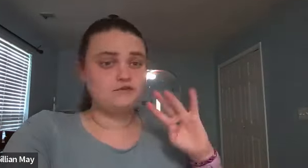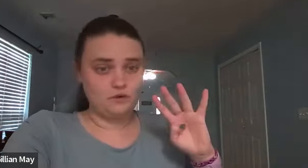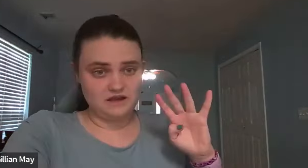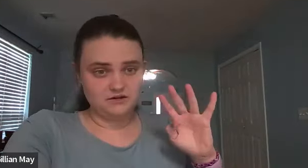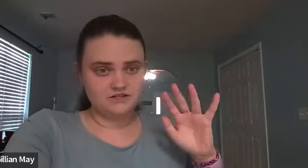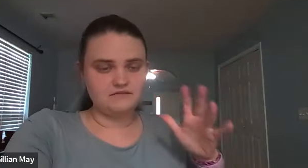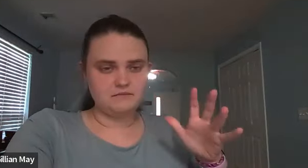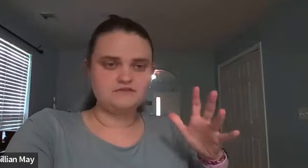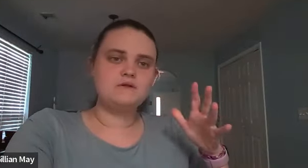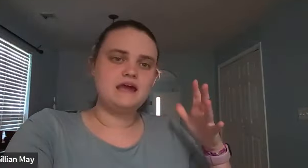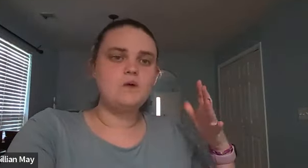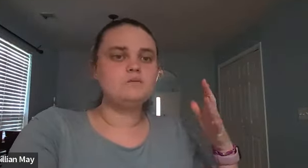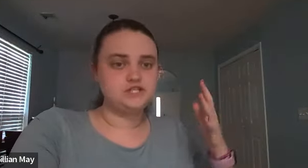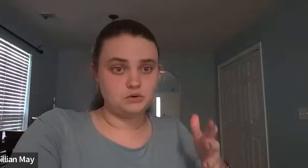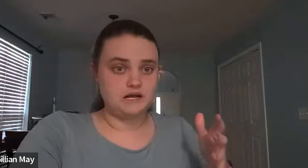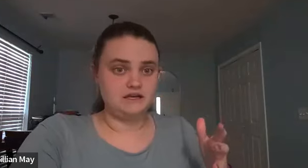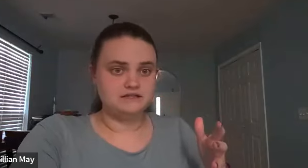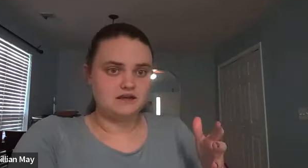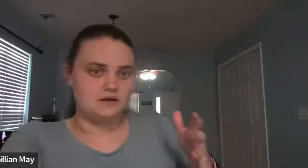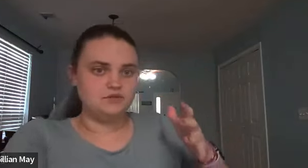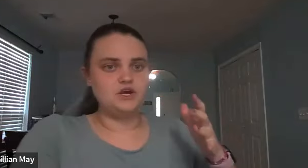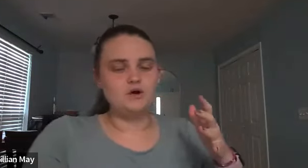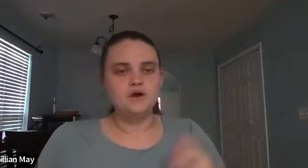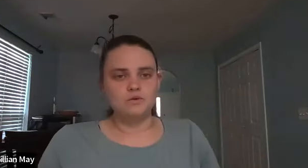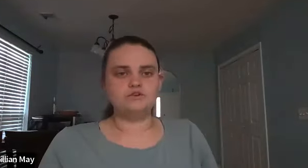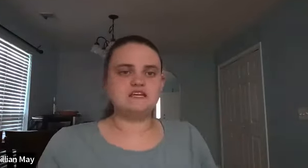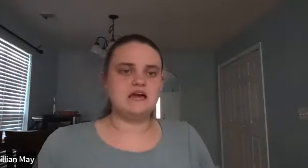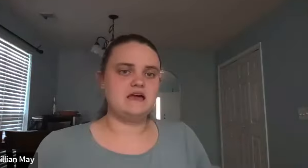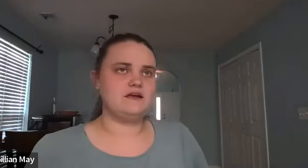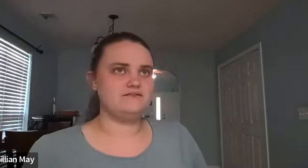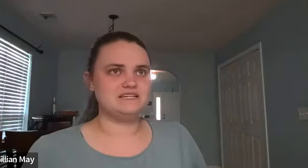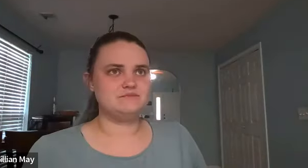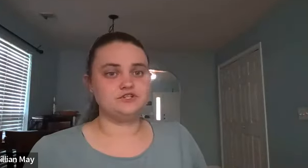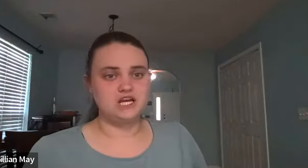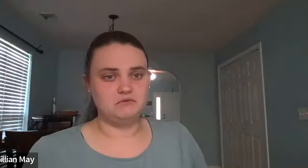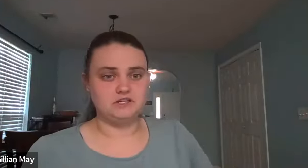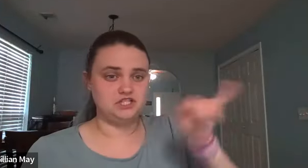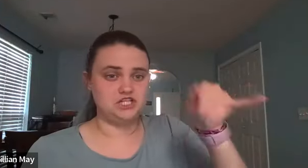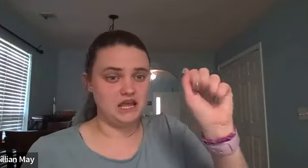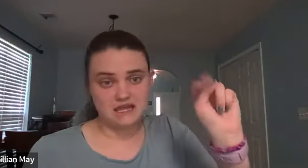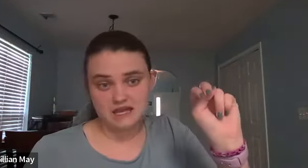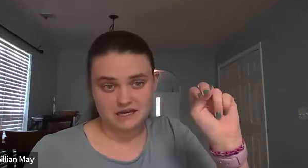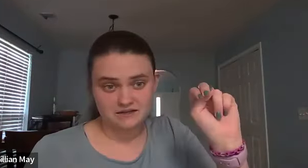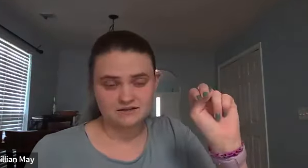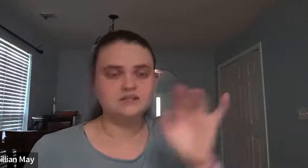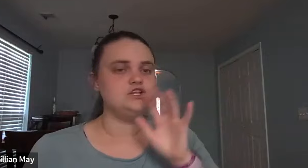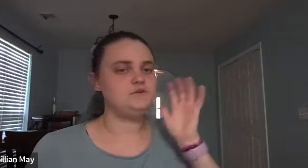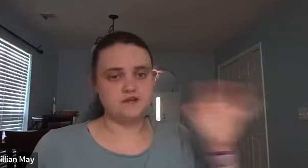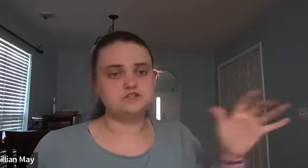4 letters of the month. So like how when we shorthand, we'll say like, for example, for January, this is Jan. You would finger spell